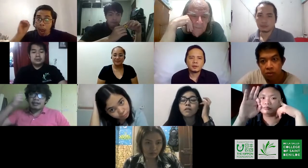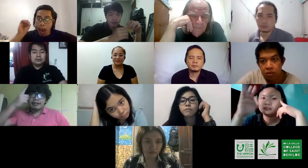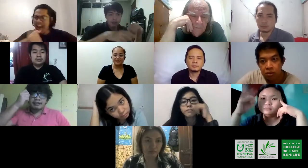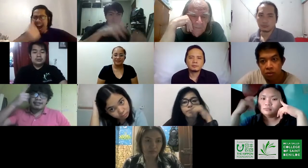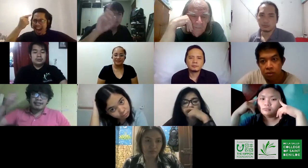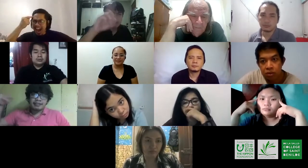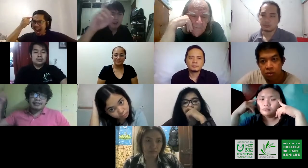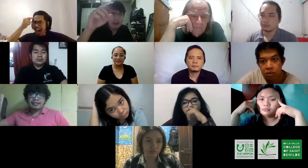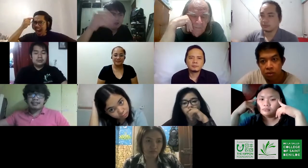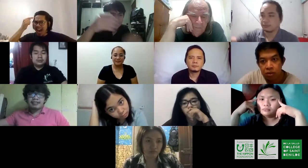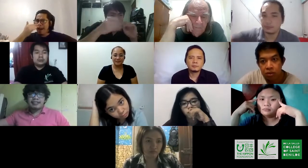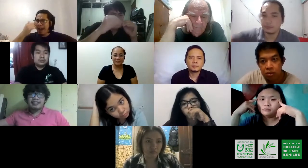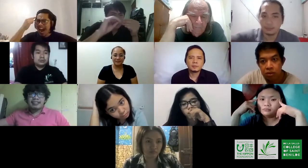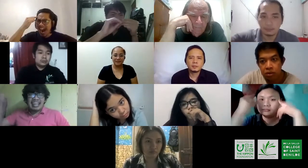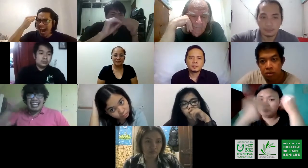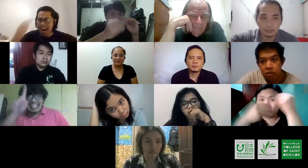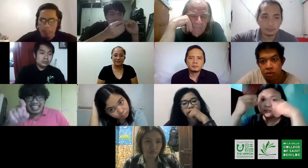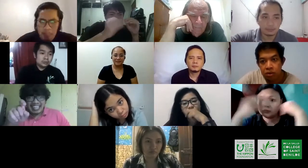Okay.